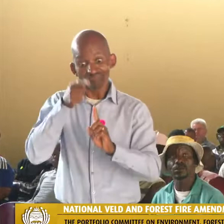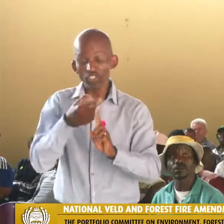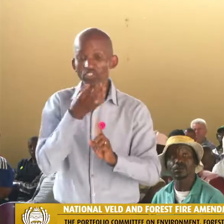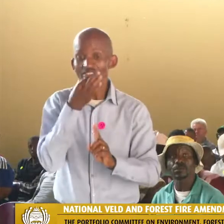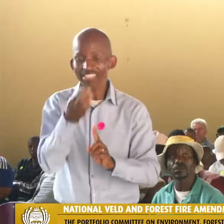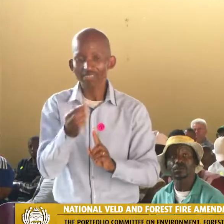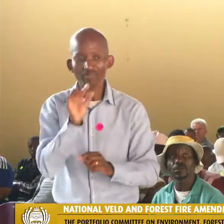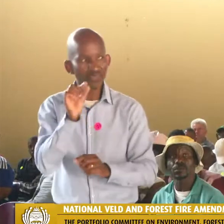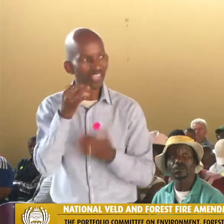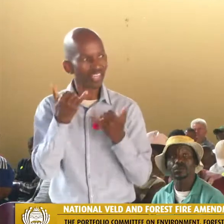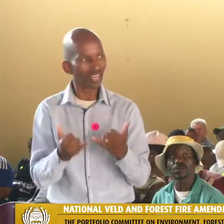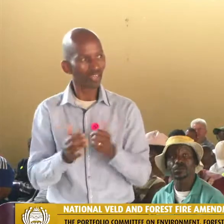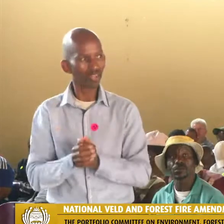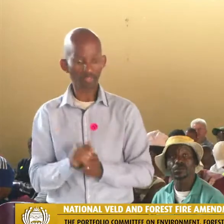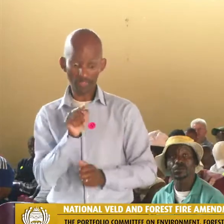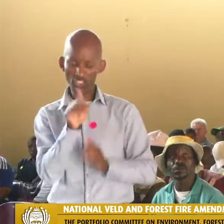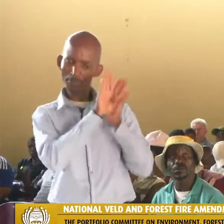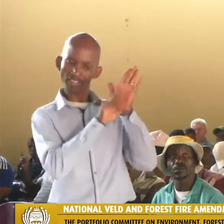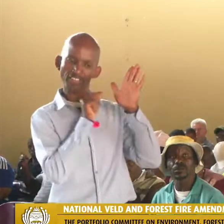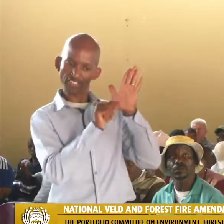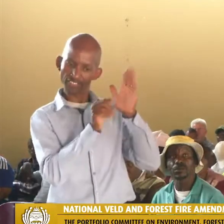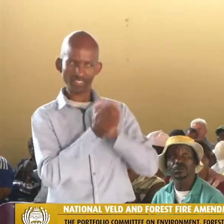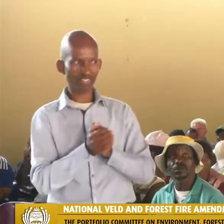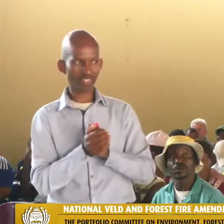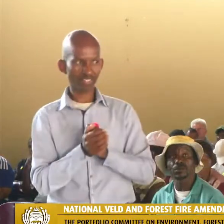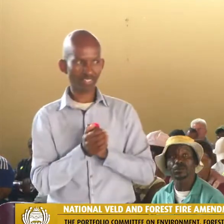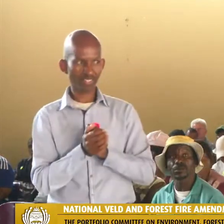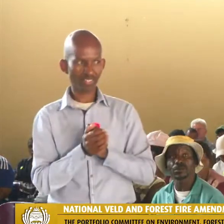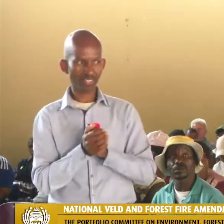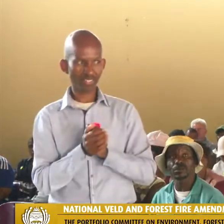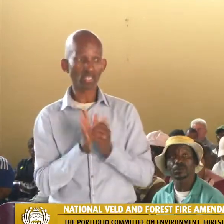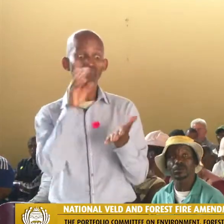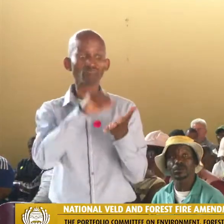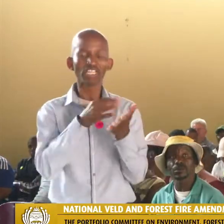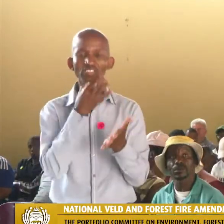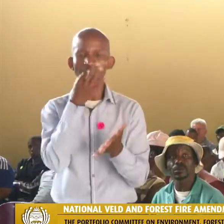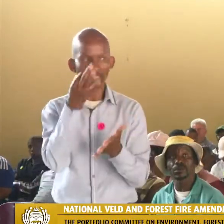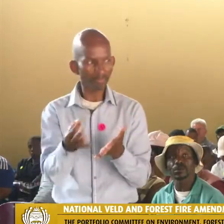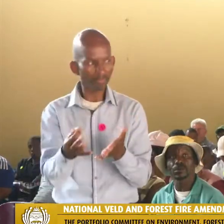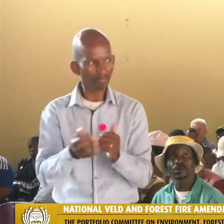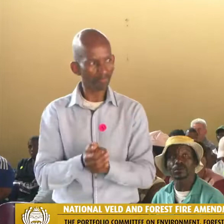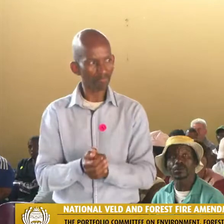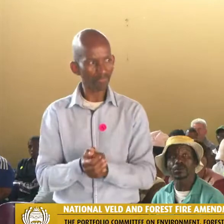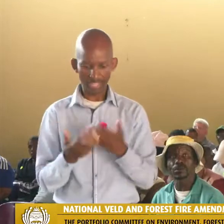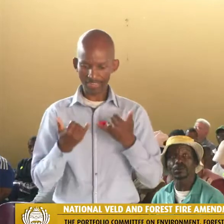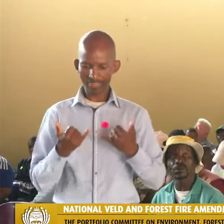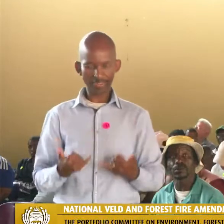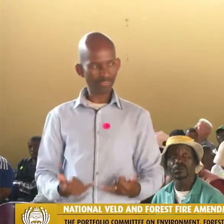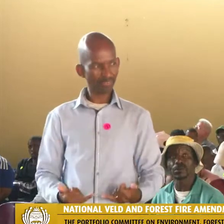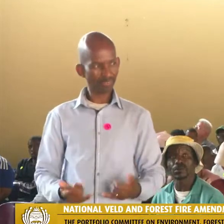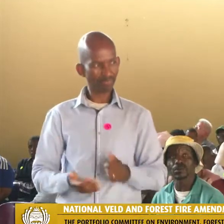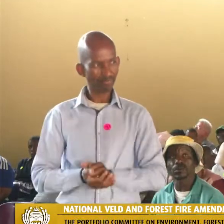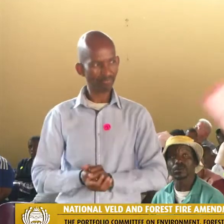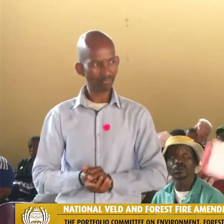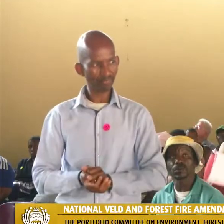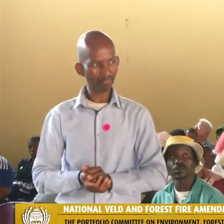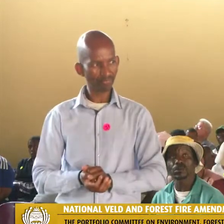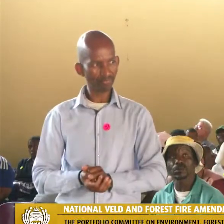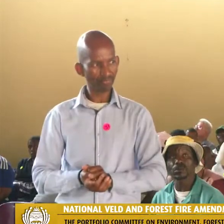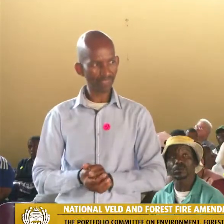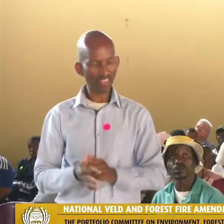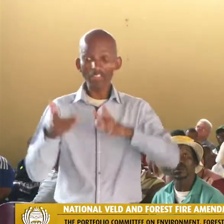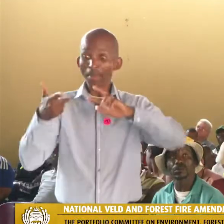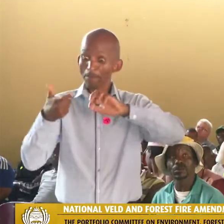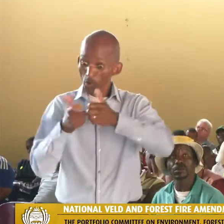kancinci. Bendifuna ukuqonda kule bill ikhona into allocate to say that now for the